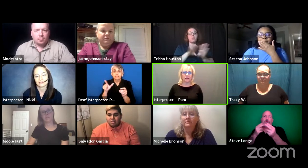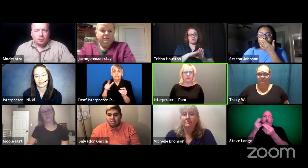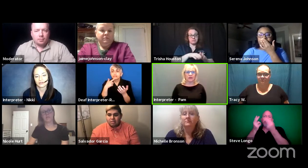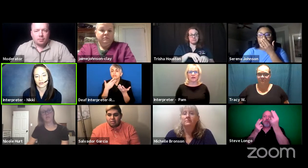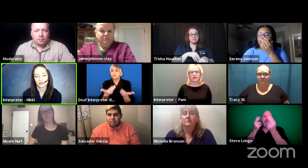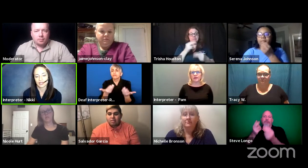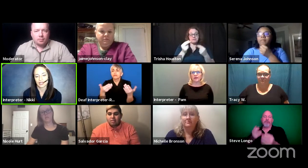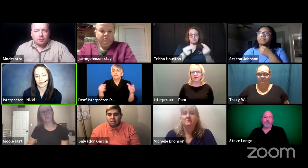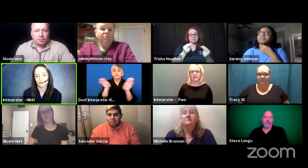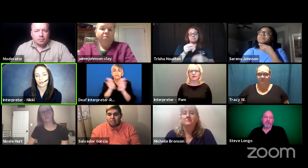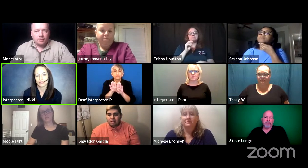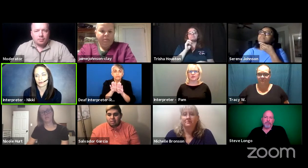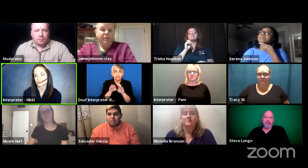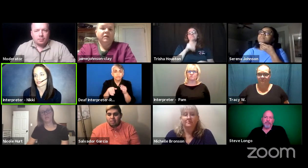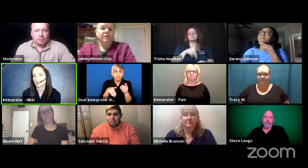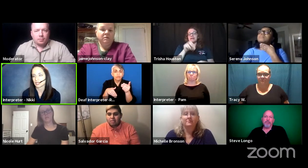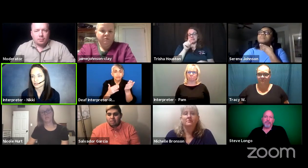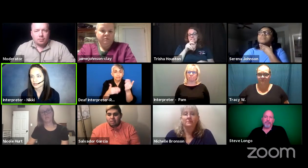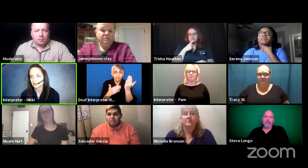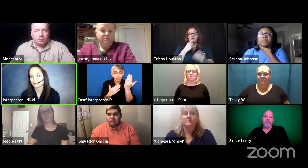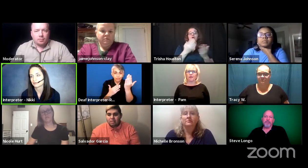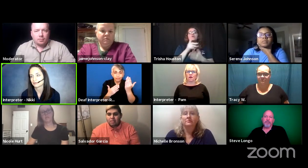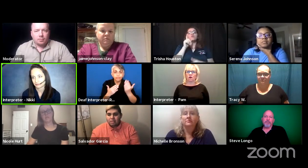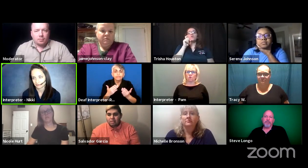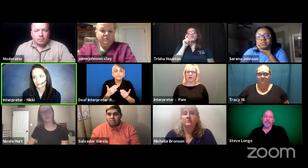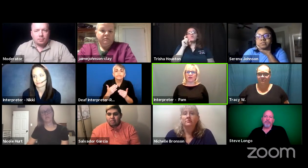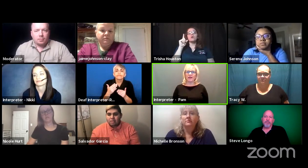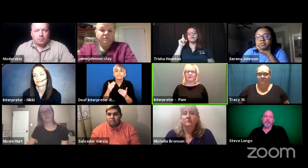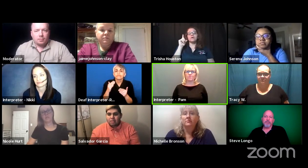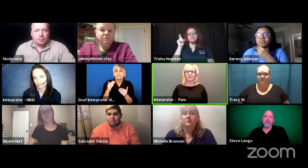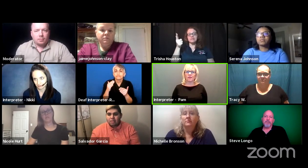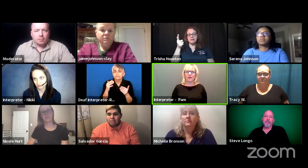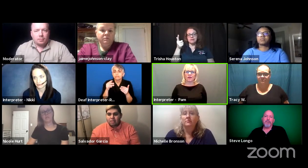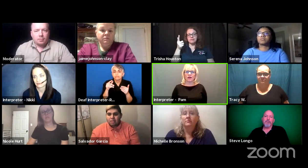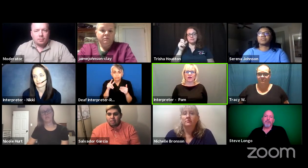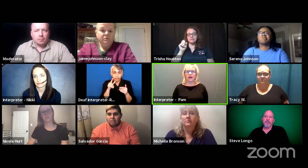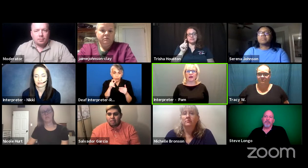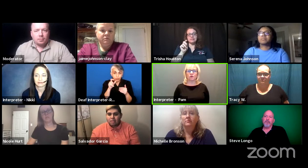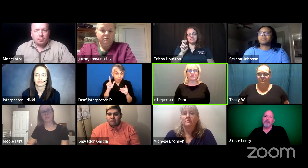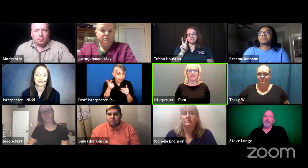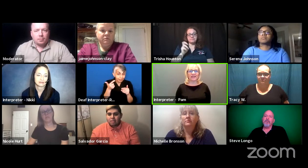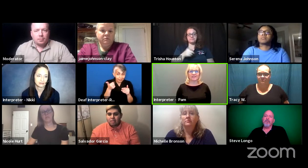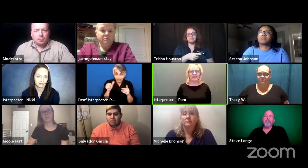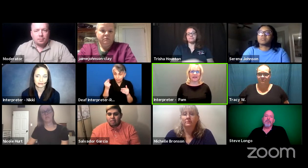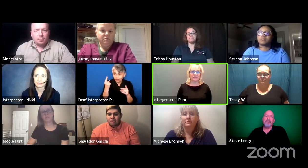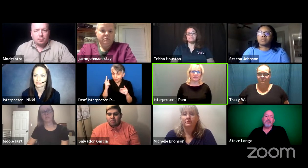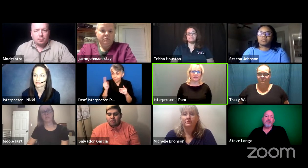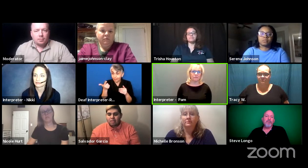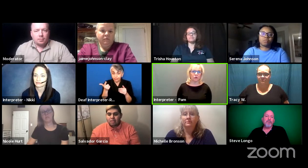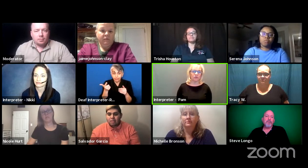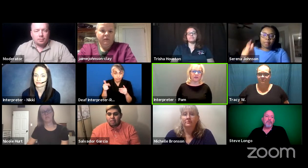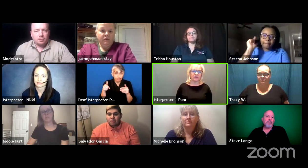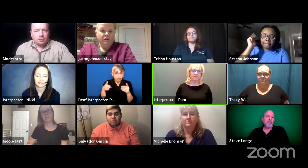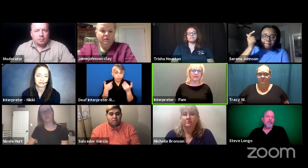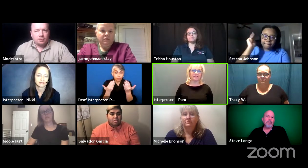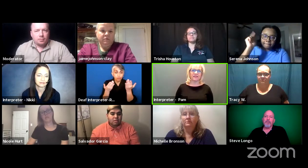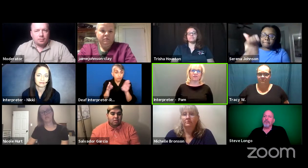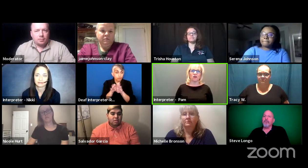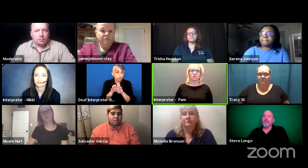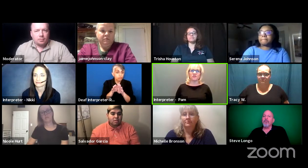Steve Longo saying I move that we close the nominations. Okay. Who seconds that motion that Steve Longo has